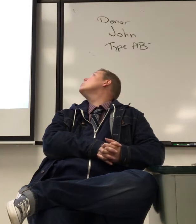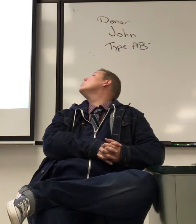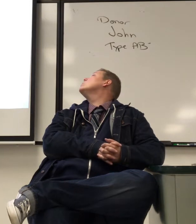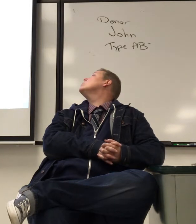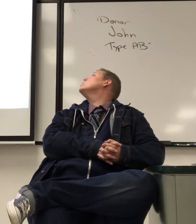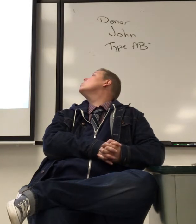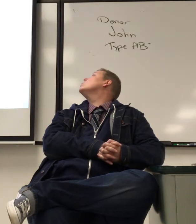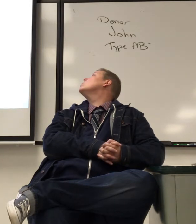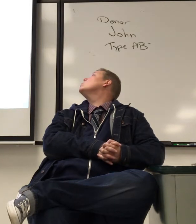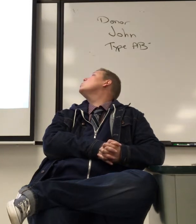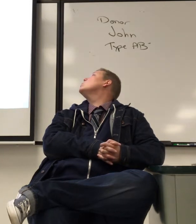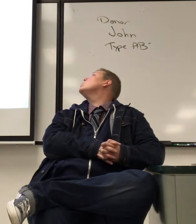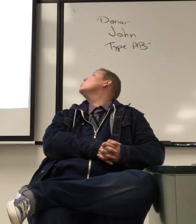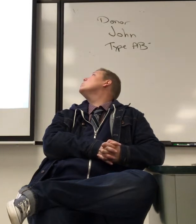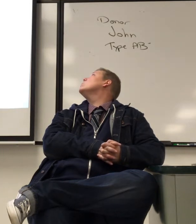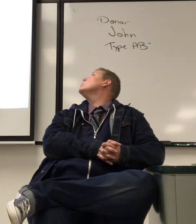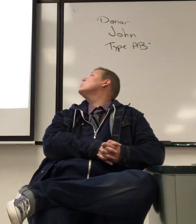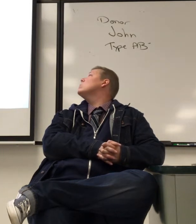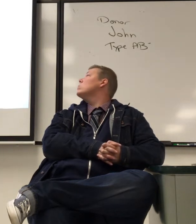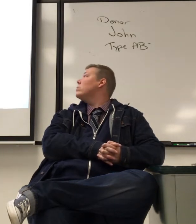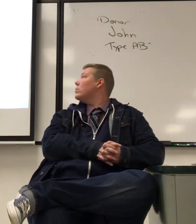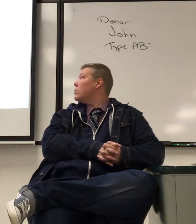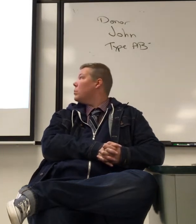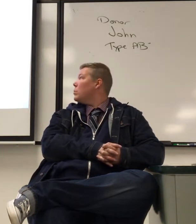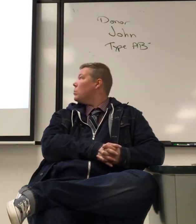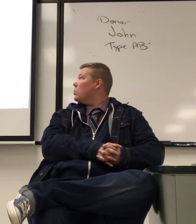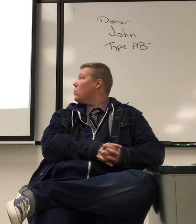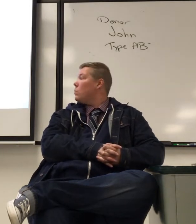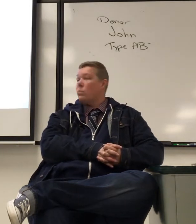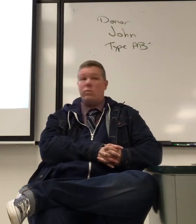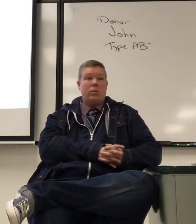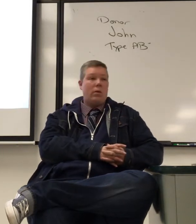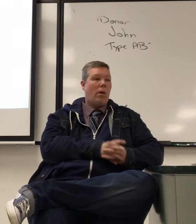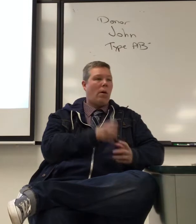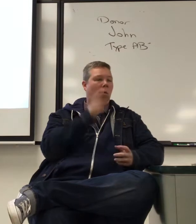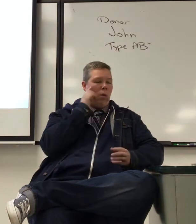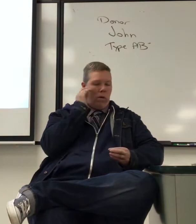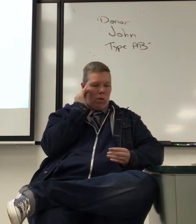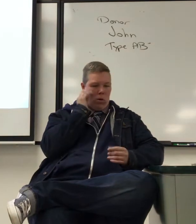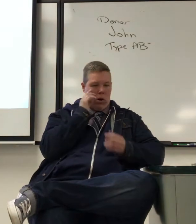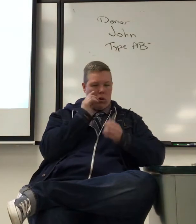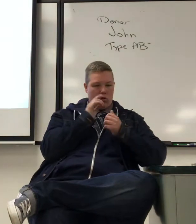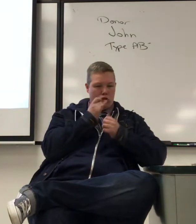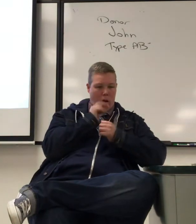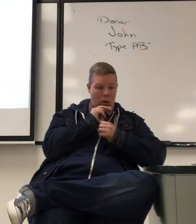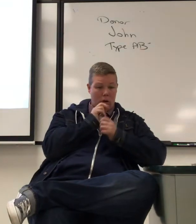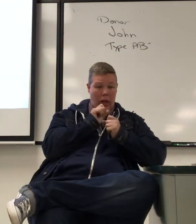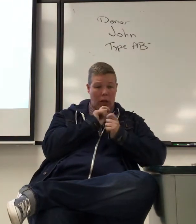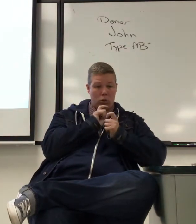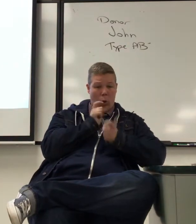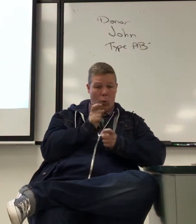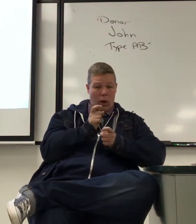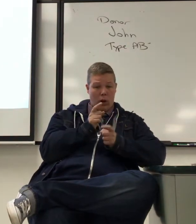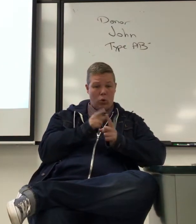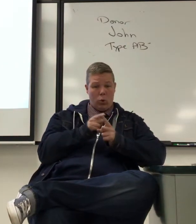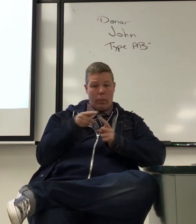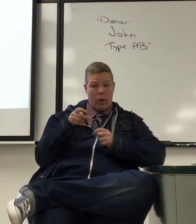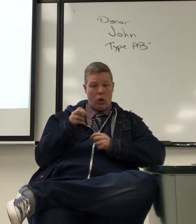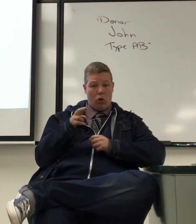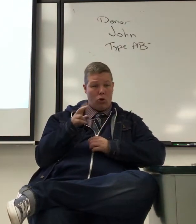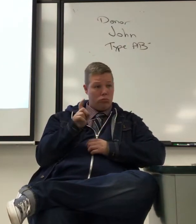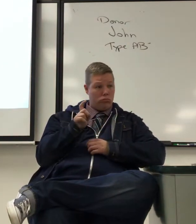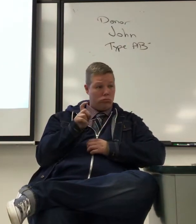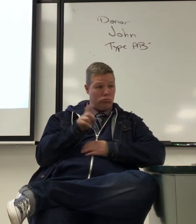So I always go through the exercise myself. Okay, how do I figure this out? Can John safely donate to Peter? That's the question,